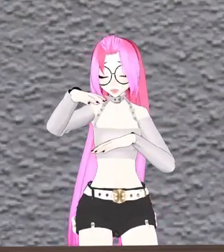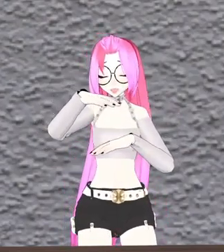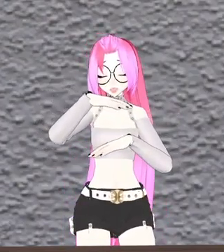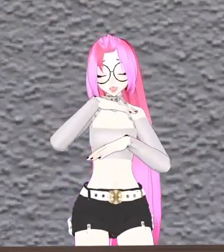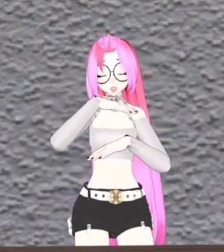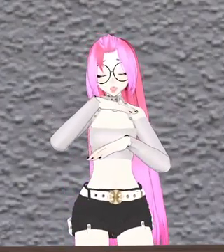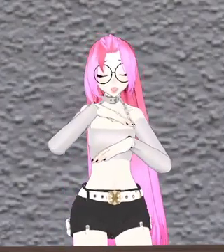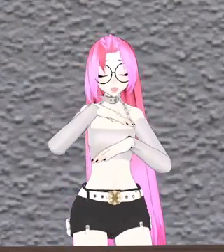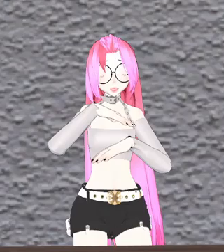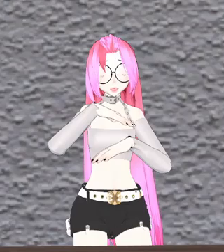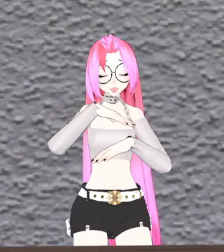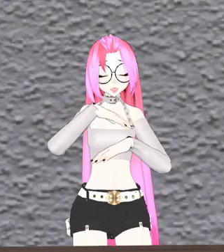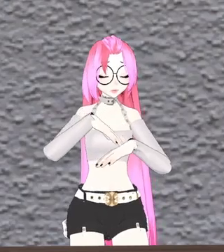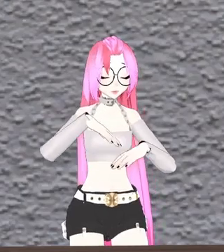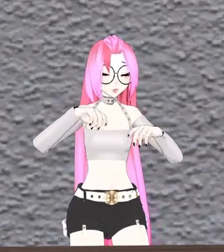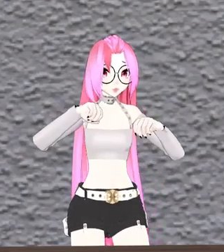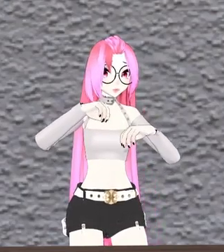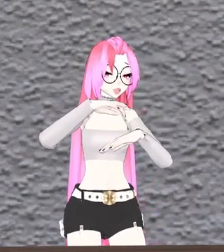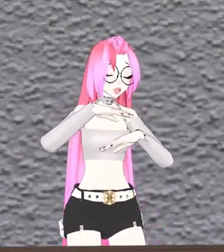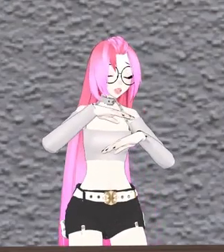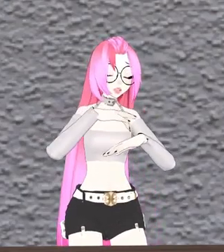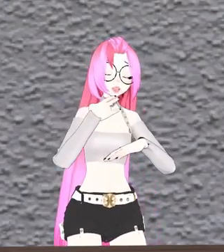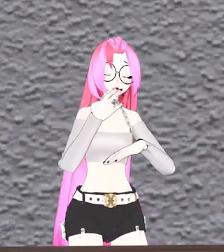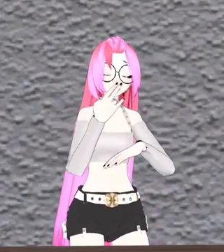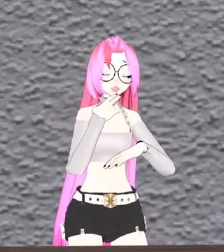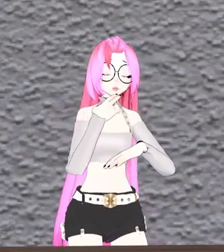Space. This is... I'm lagging. Voice is lagging.